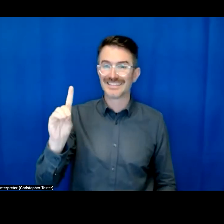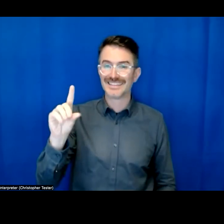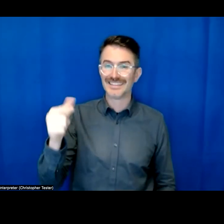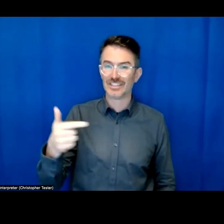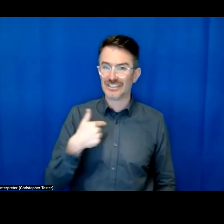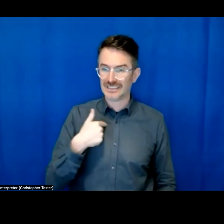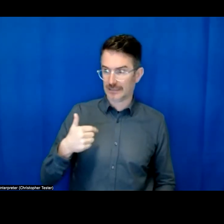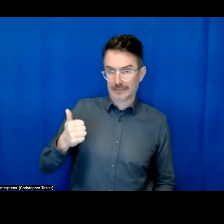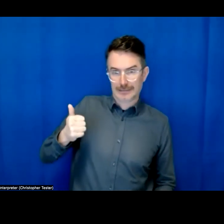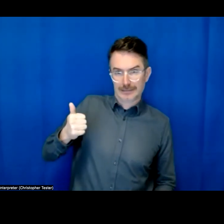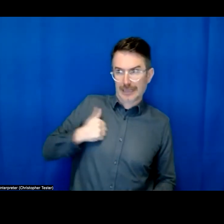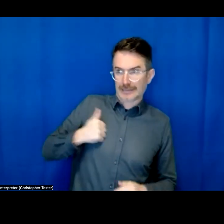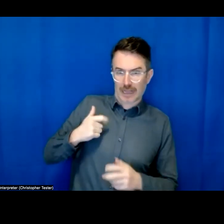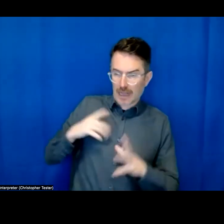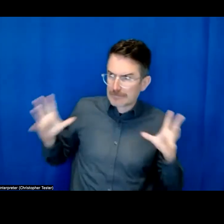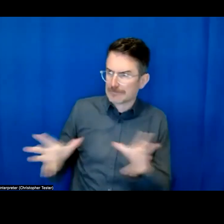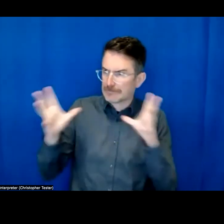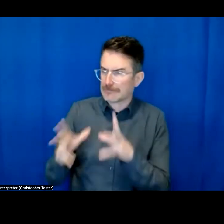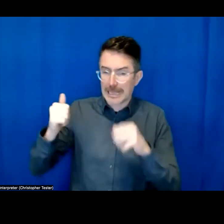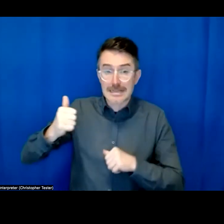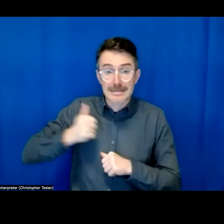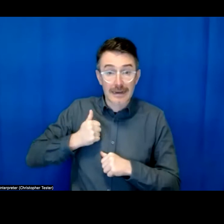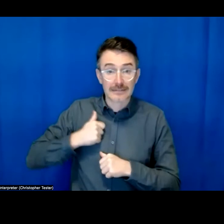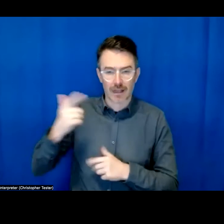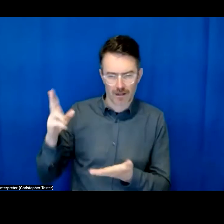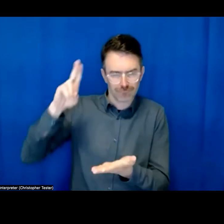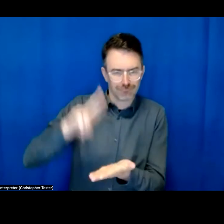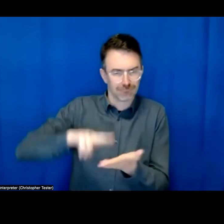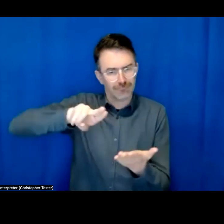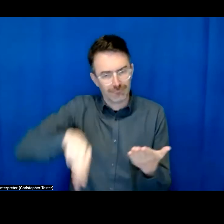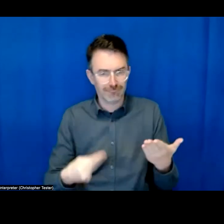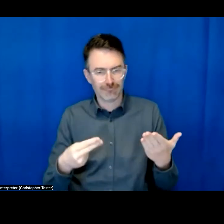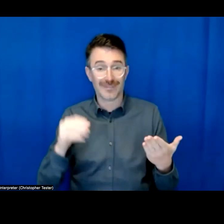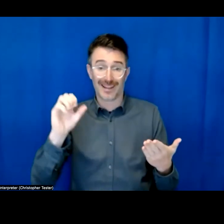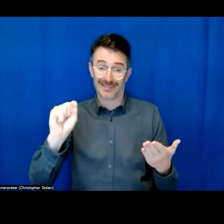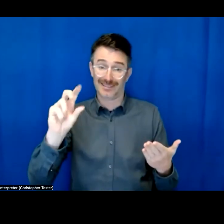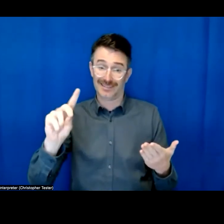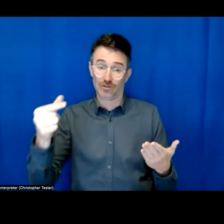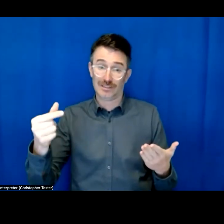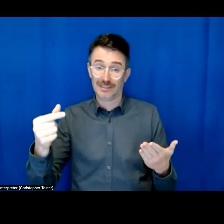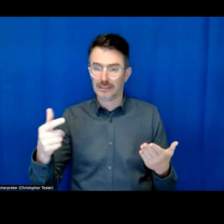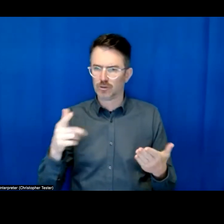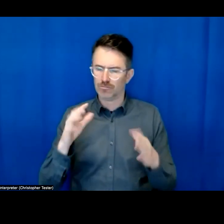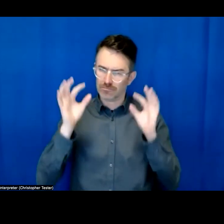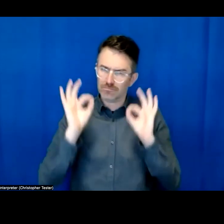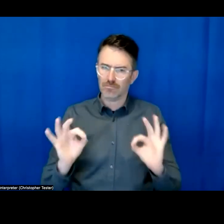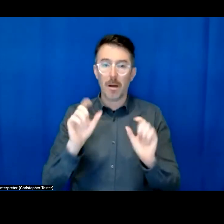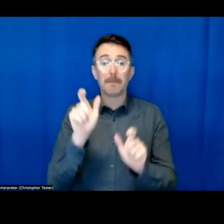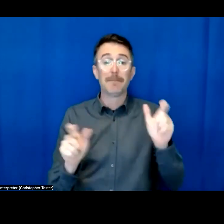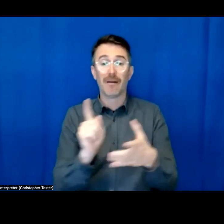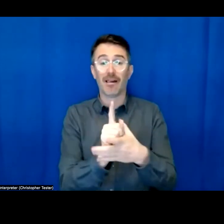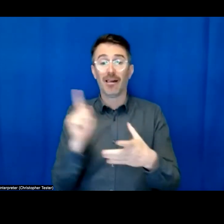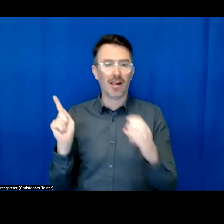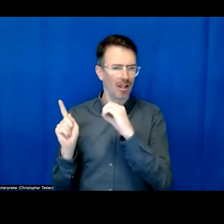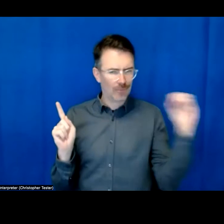behind. Climate change and biodiversity loss pose a fundamental global threat with the potential to worsen some of